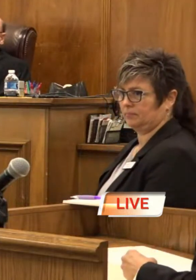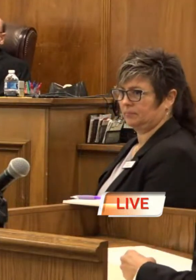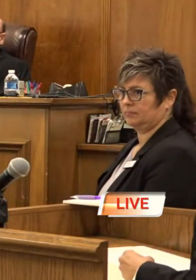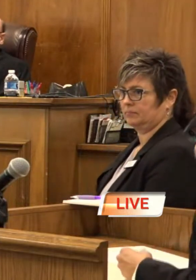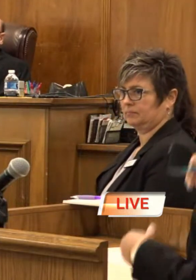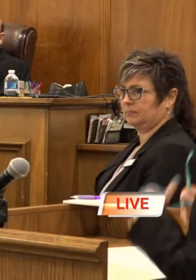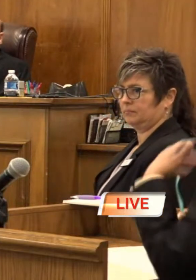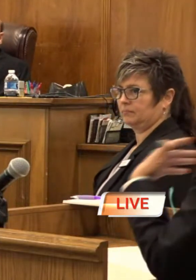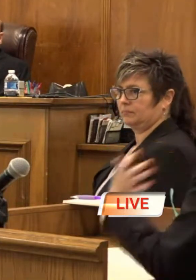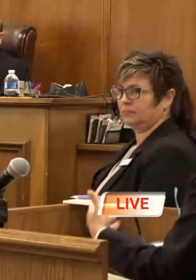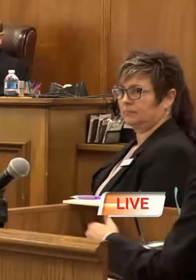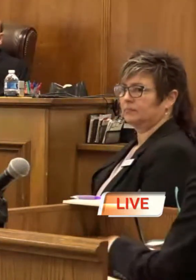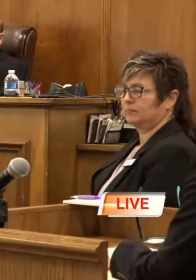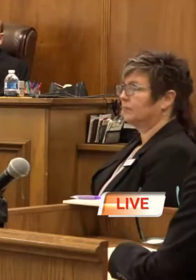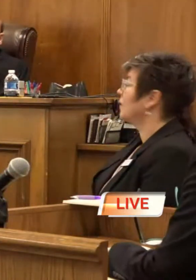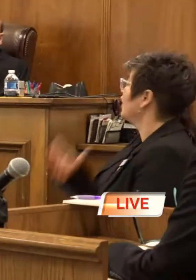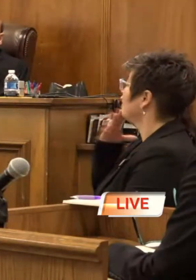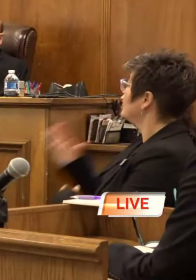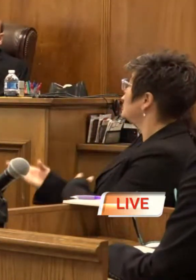good morning, Ms. Starks.